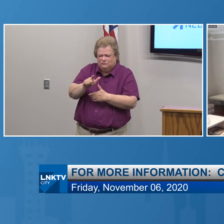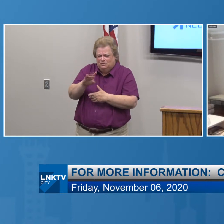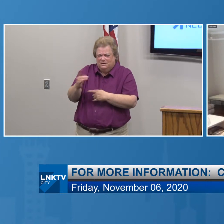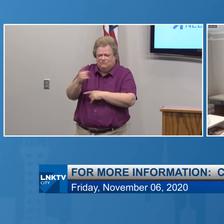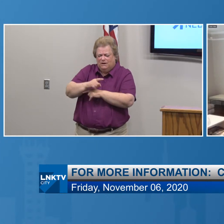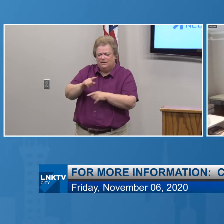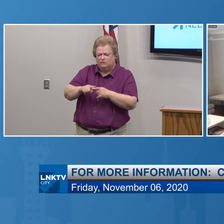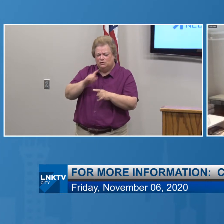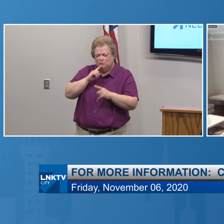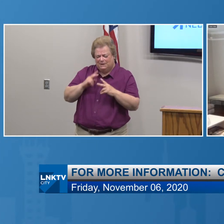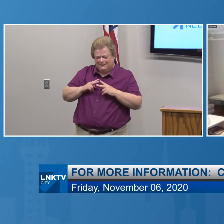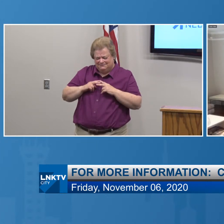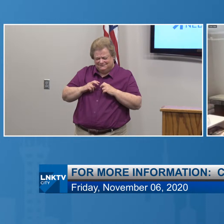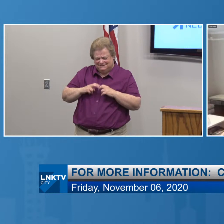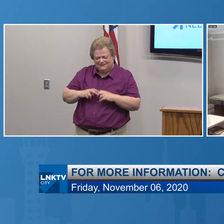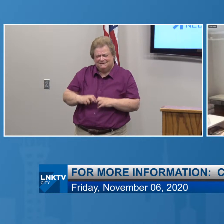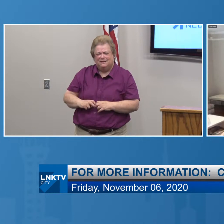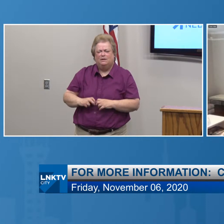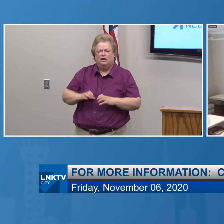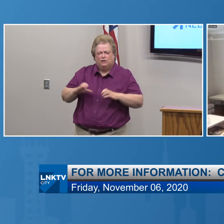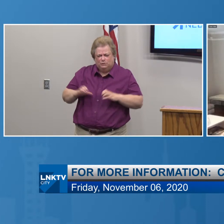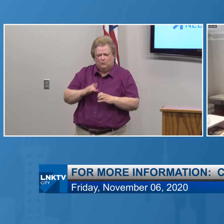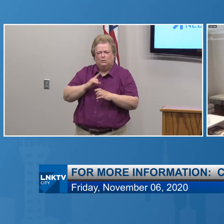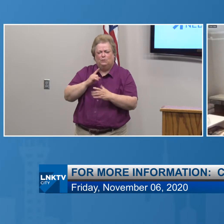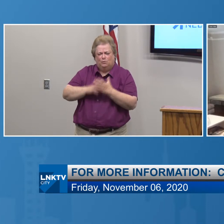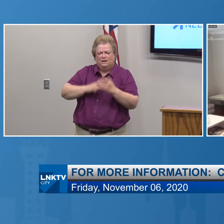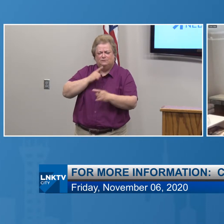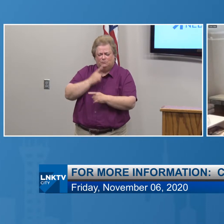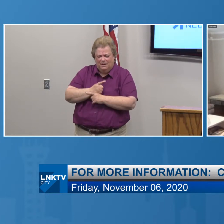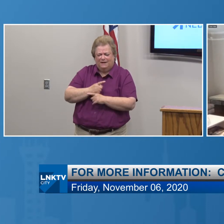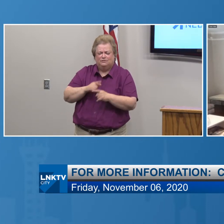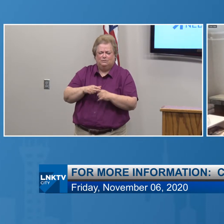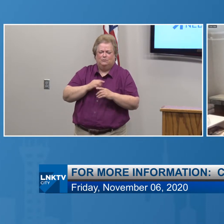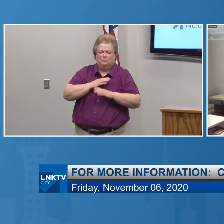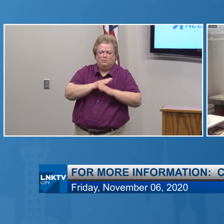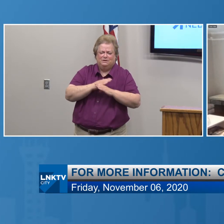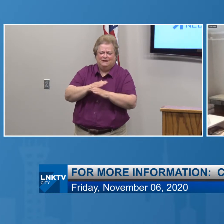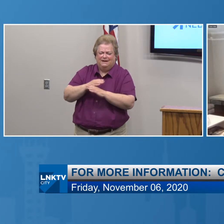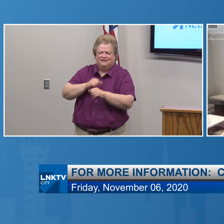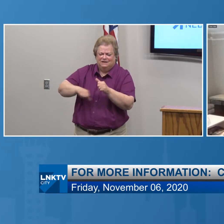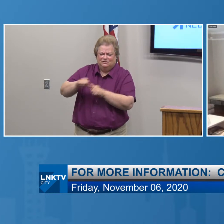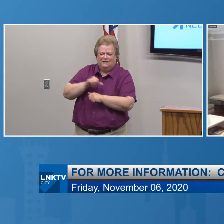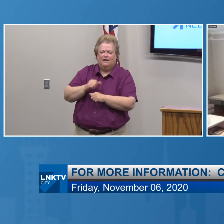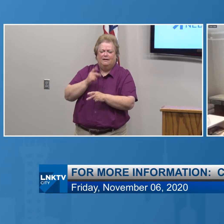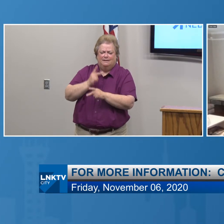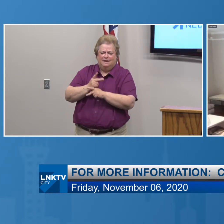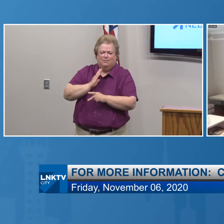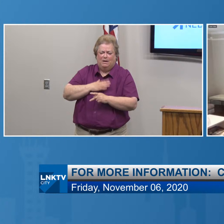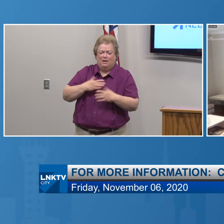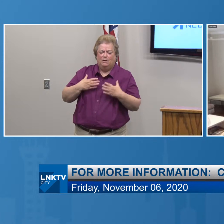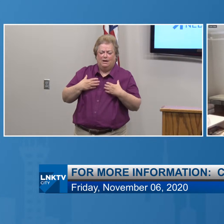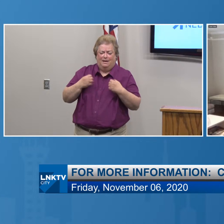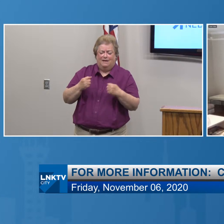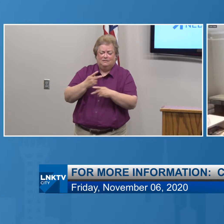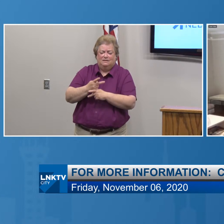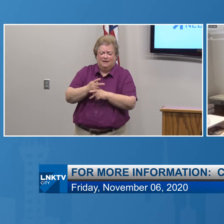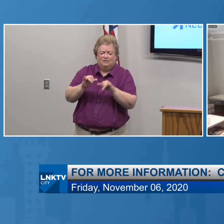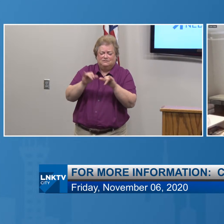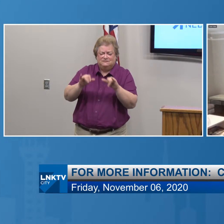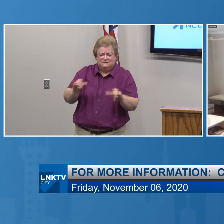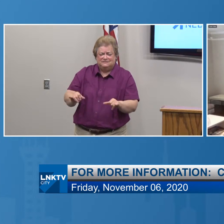deep and do what's right to protect one another and keep our healthcare system intact. Lives